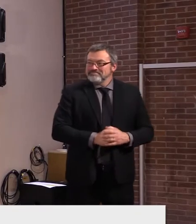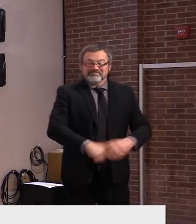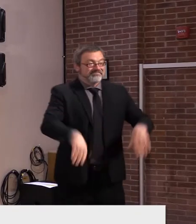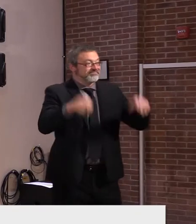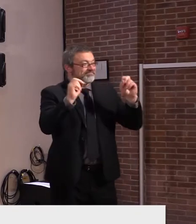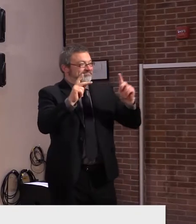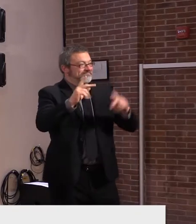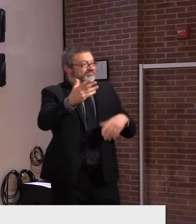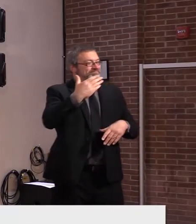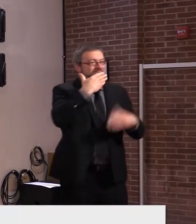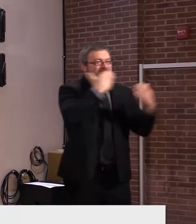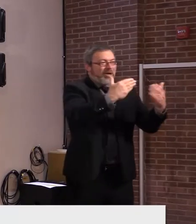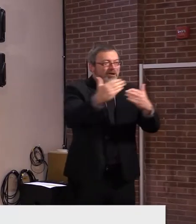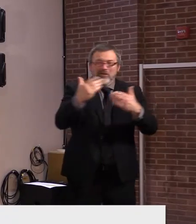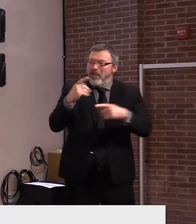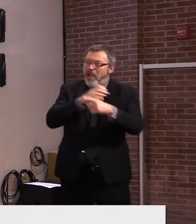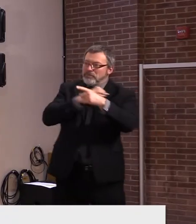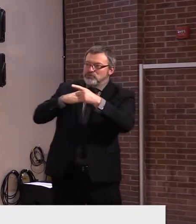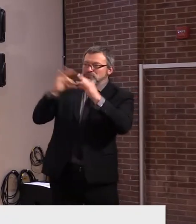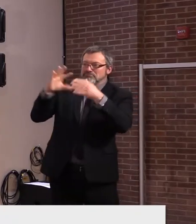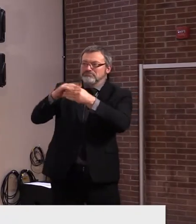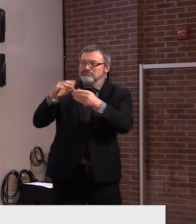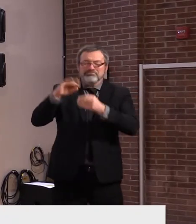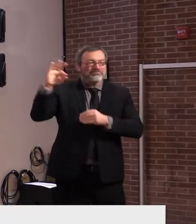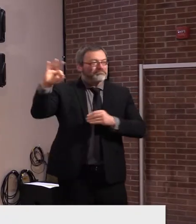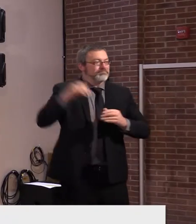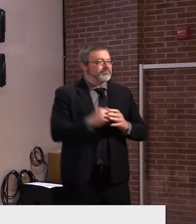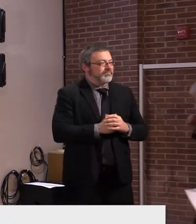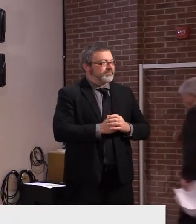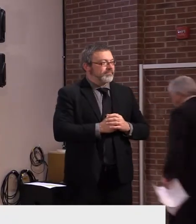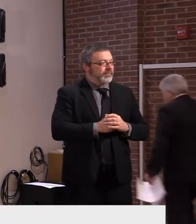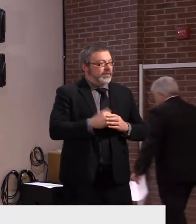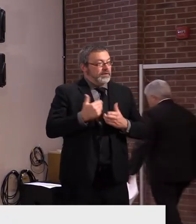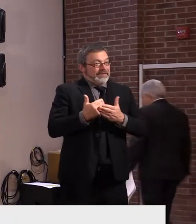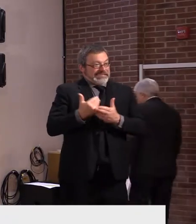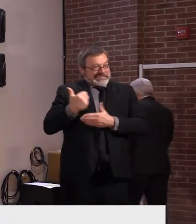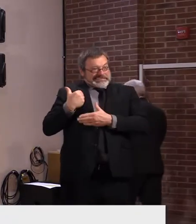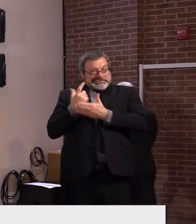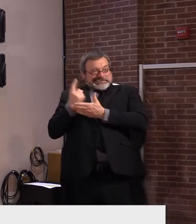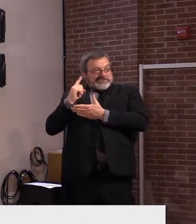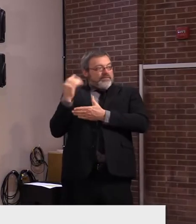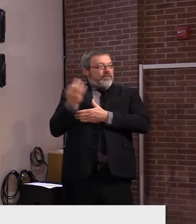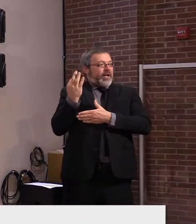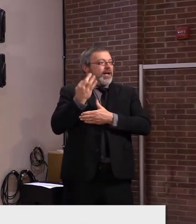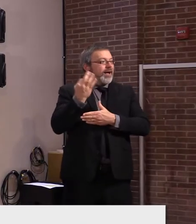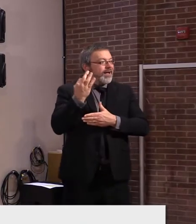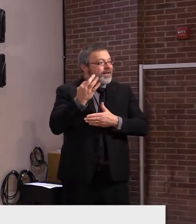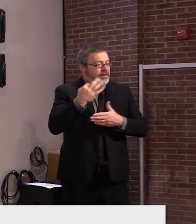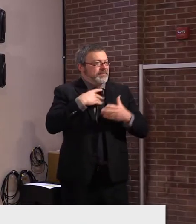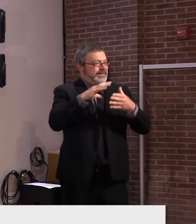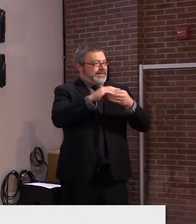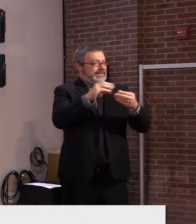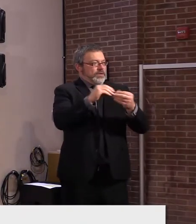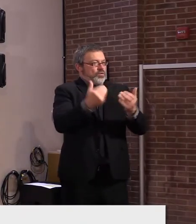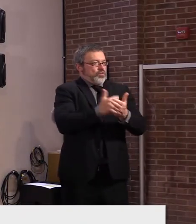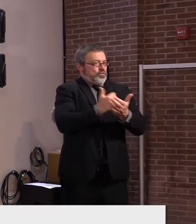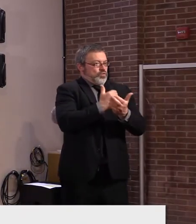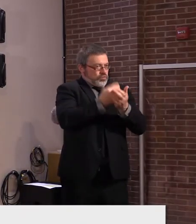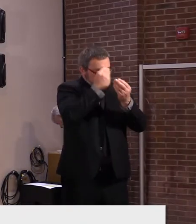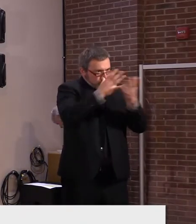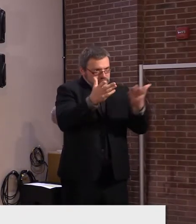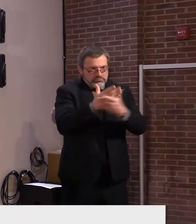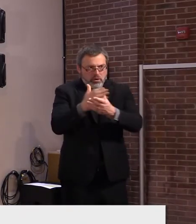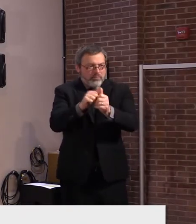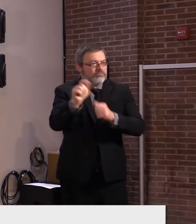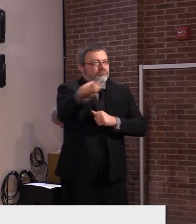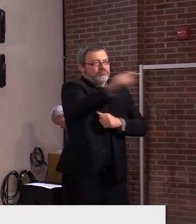Thank you, Commissioner Picek. Good afternoon. Last Friday, we released additional information and resources to our schools about the response